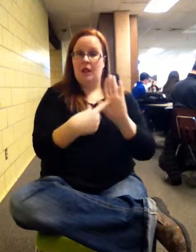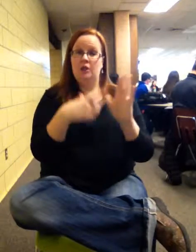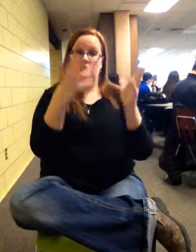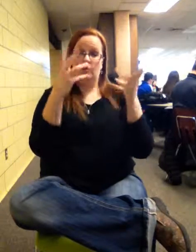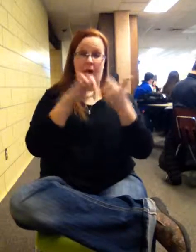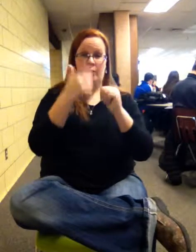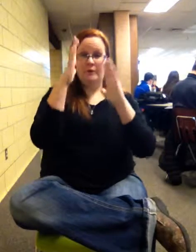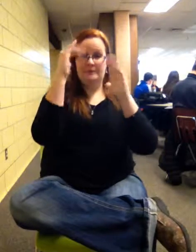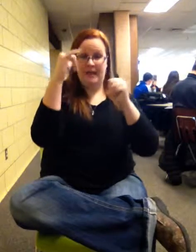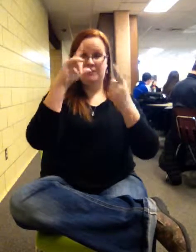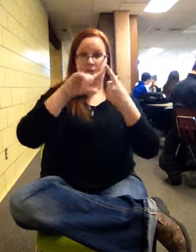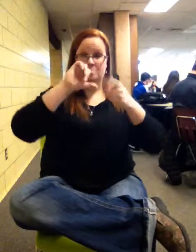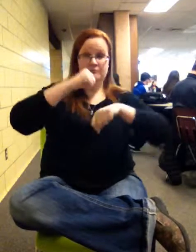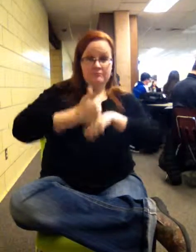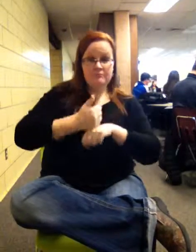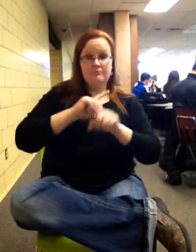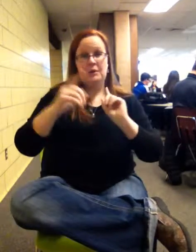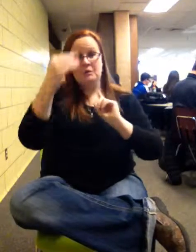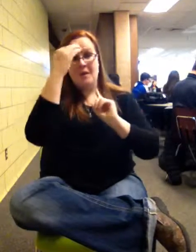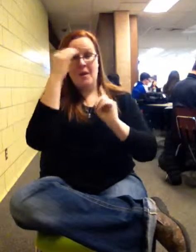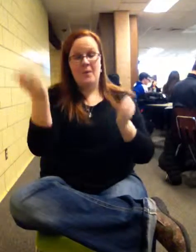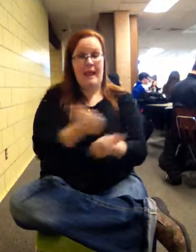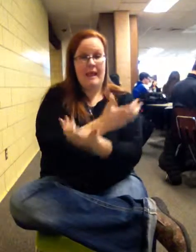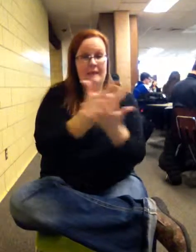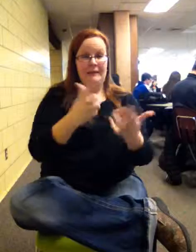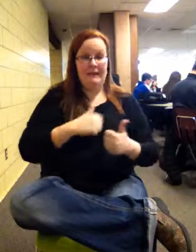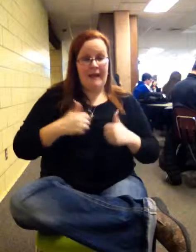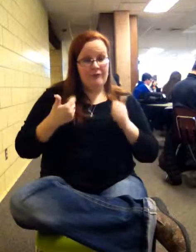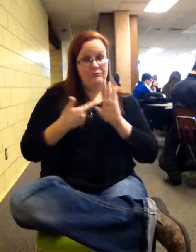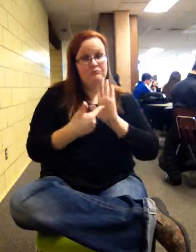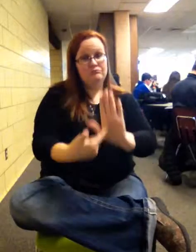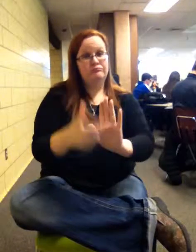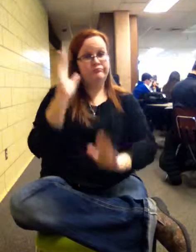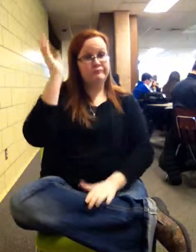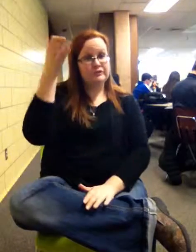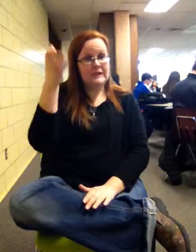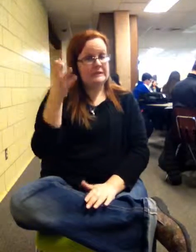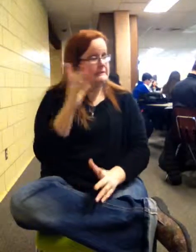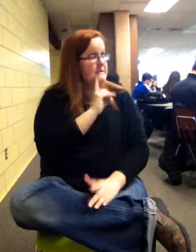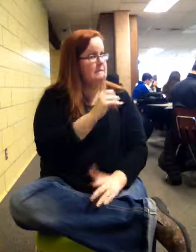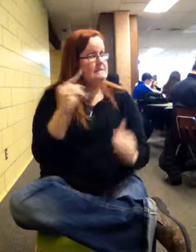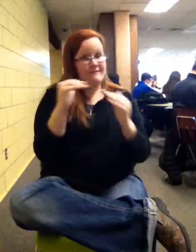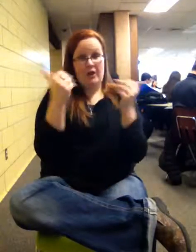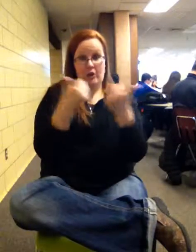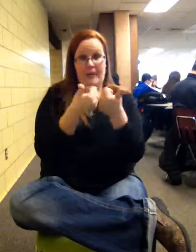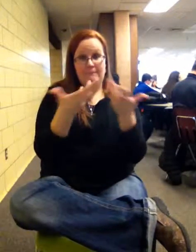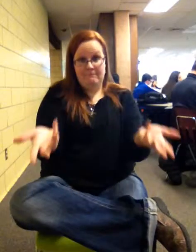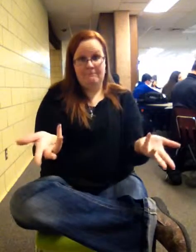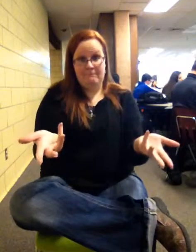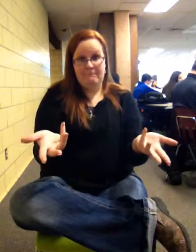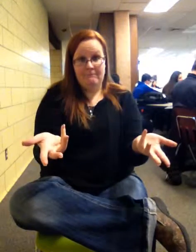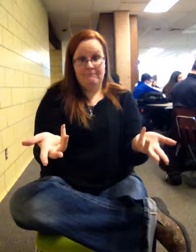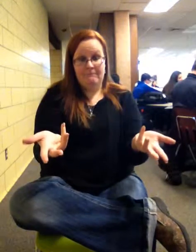out, but just know that anything that I've presented is going to be fair game. So what you're going to see is, like I said, the chapter